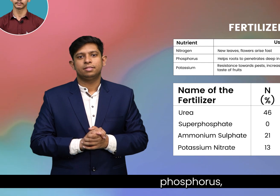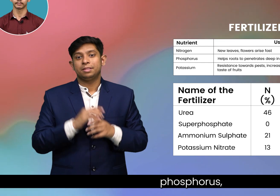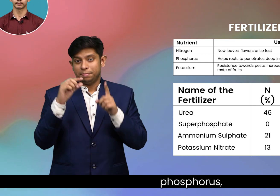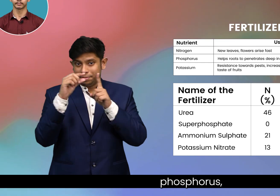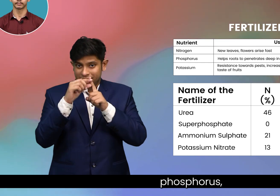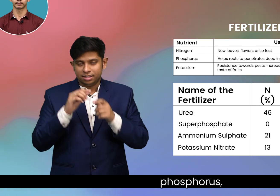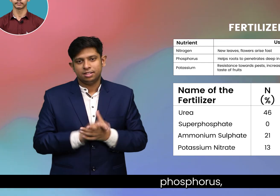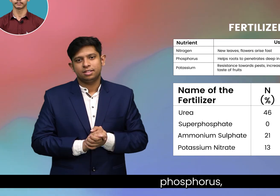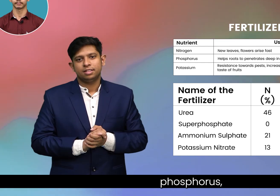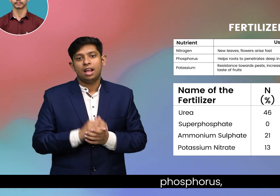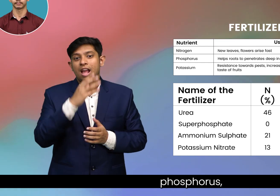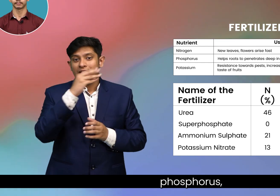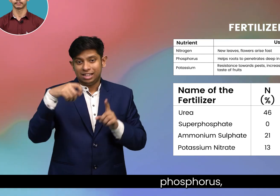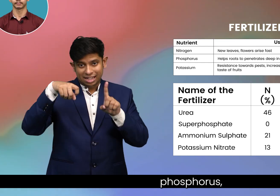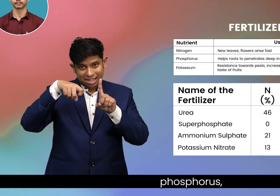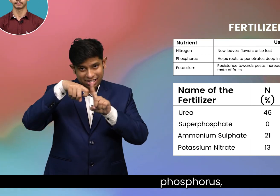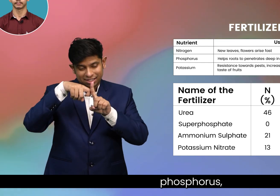phosphorus